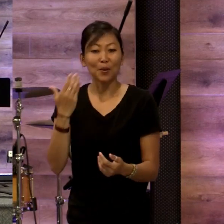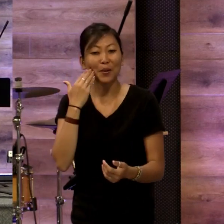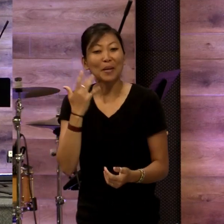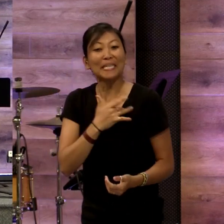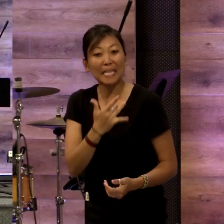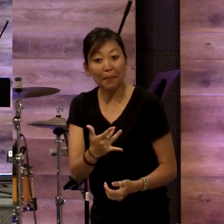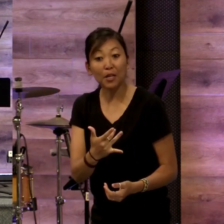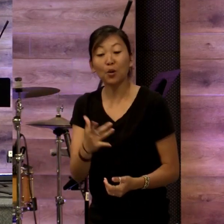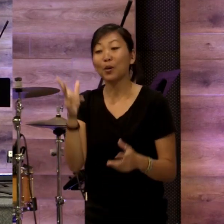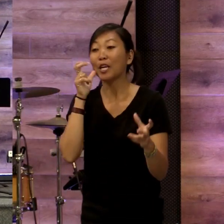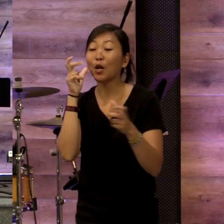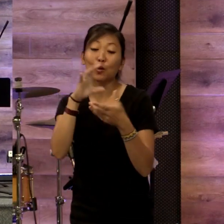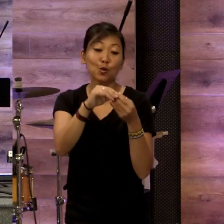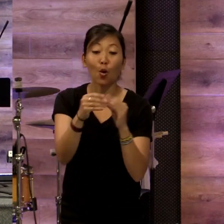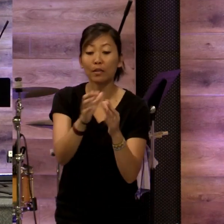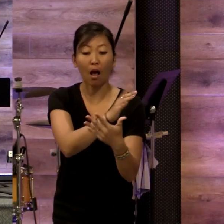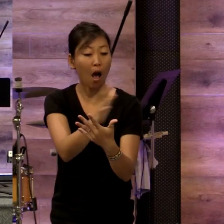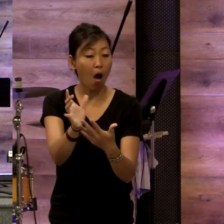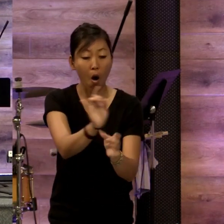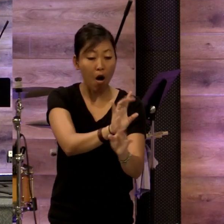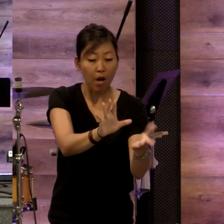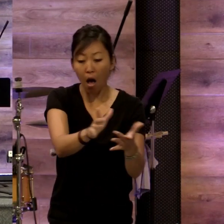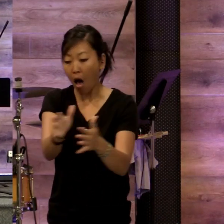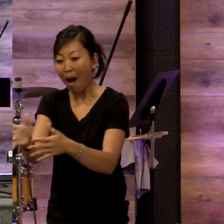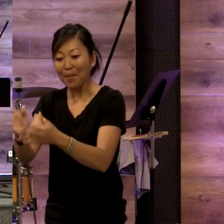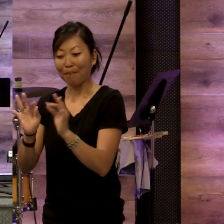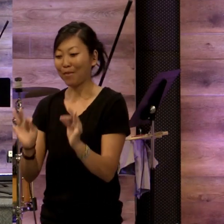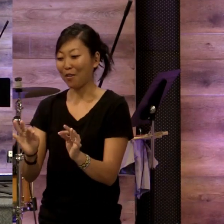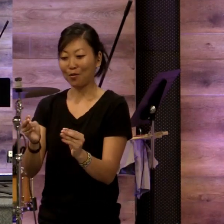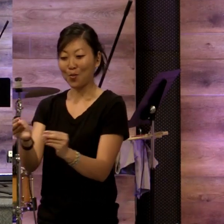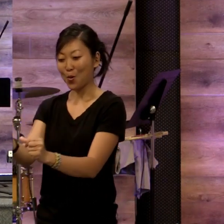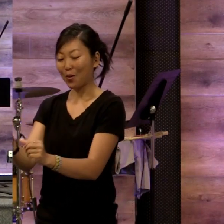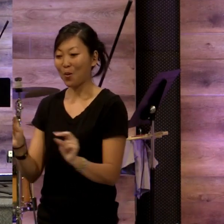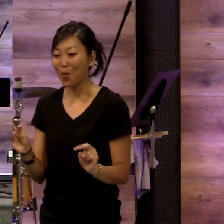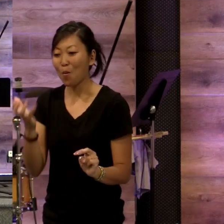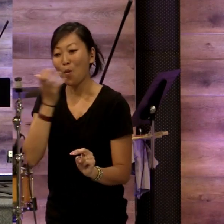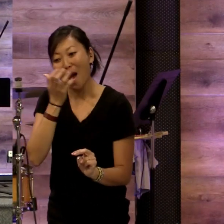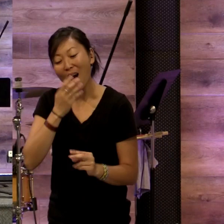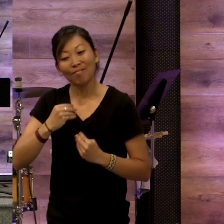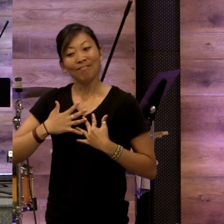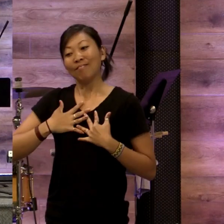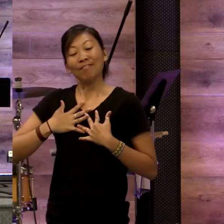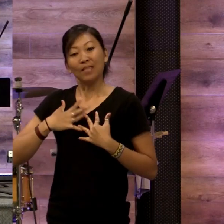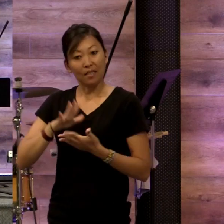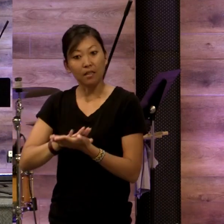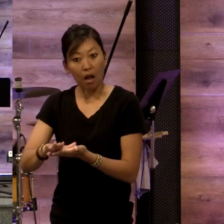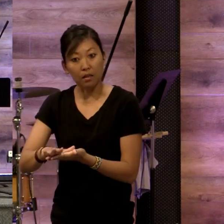it's all put together and we think, I don't know how God is going to do that here.